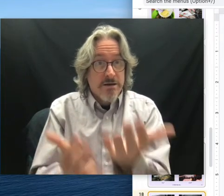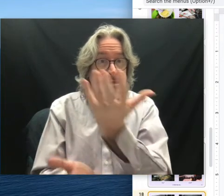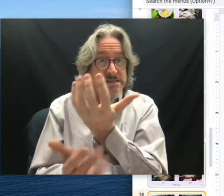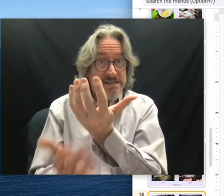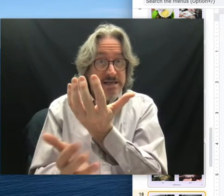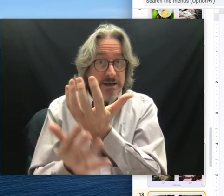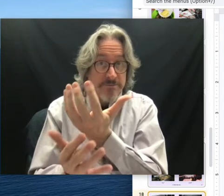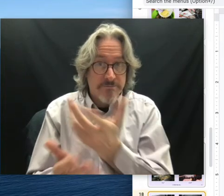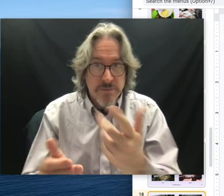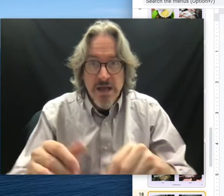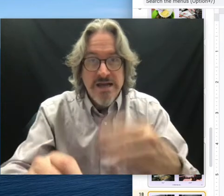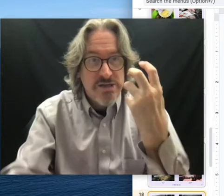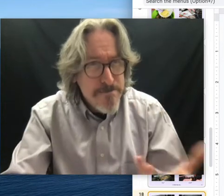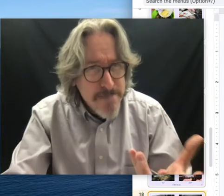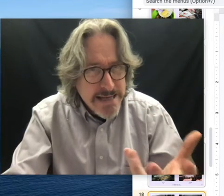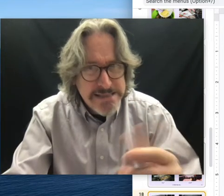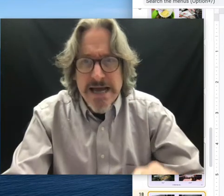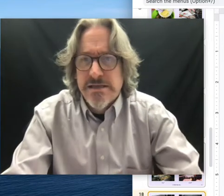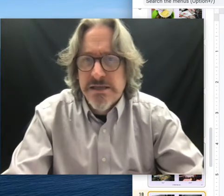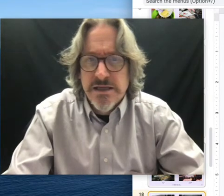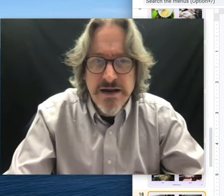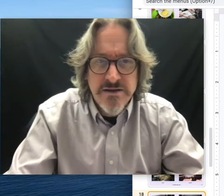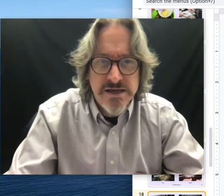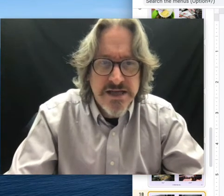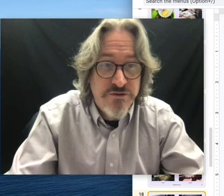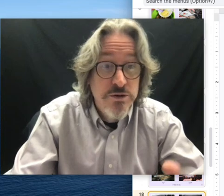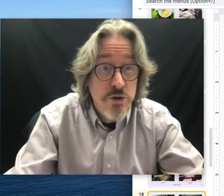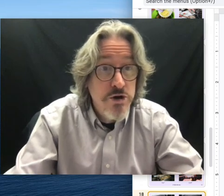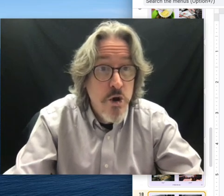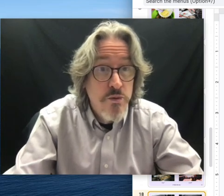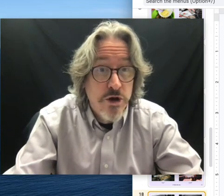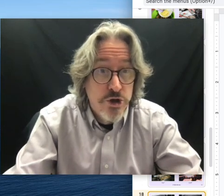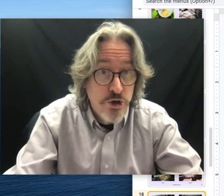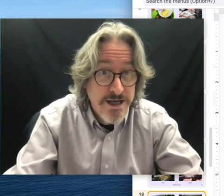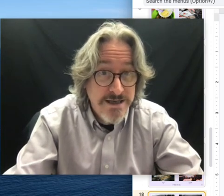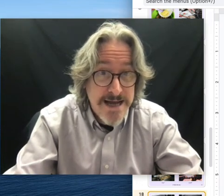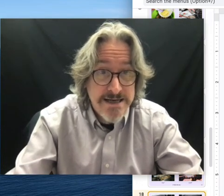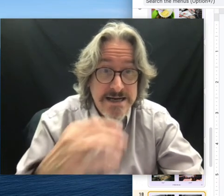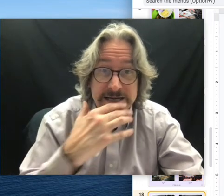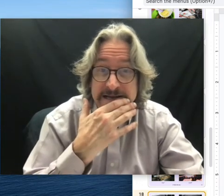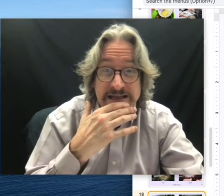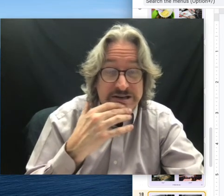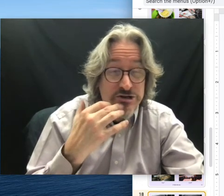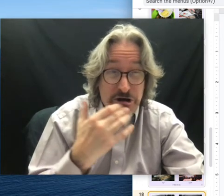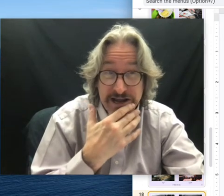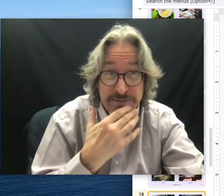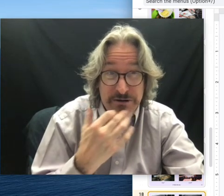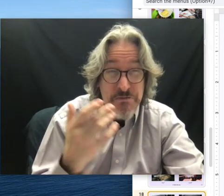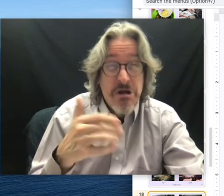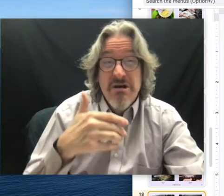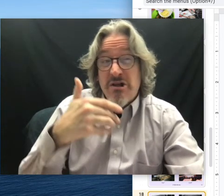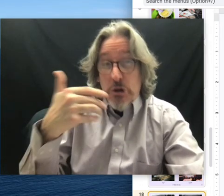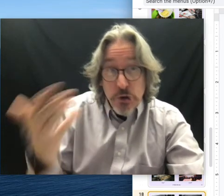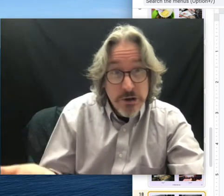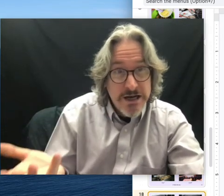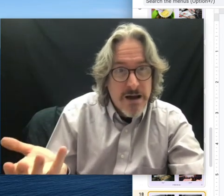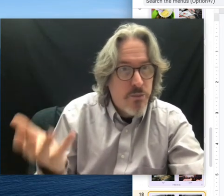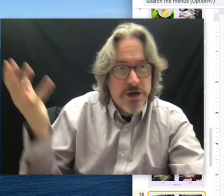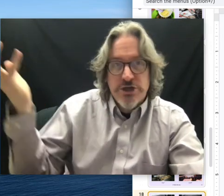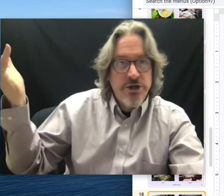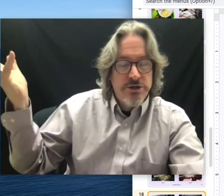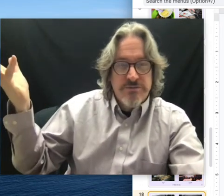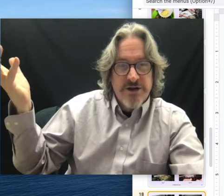boiling, steaming. They make sense. A lot of this, if you don't know the cooking technique that they're talking about, look